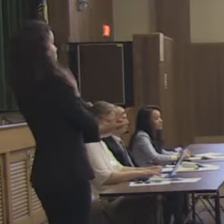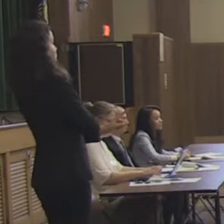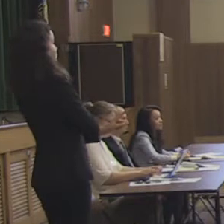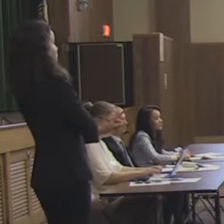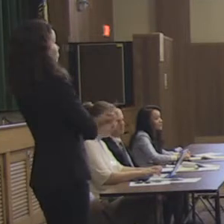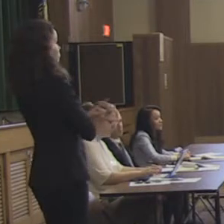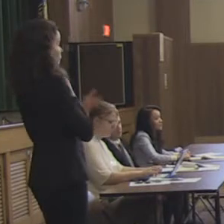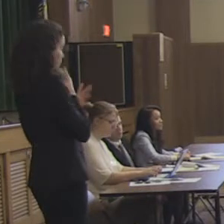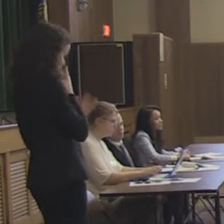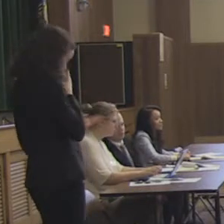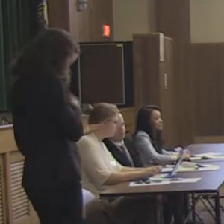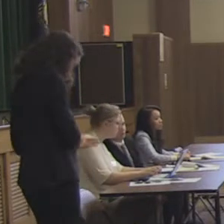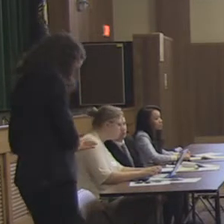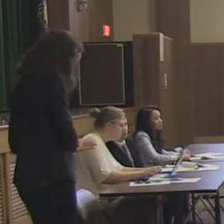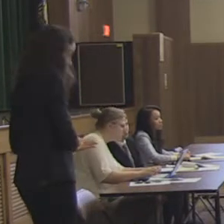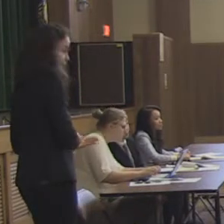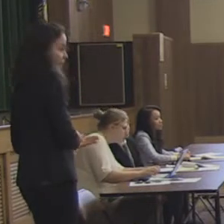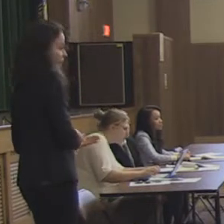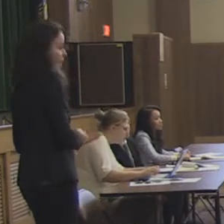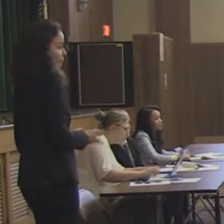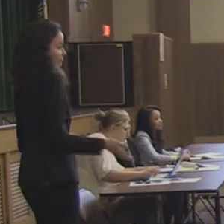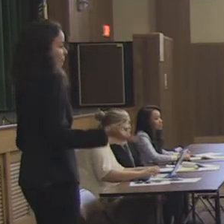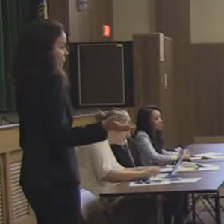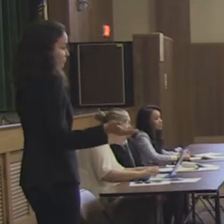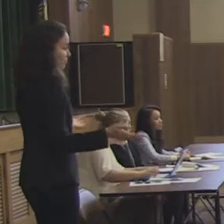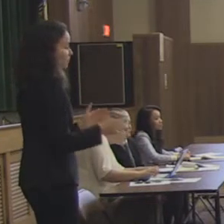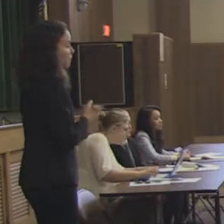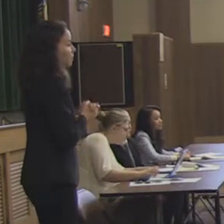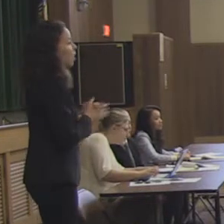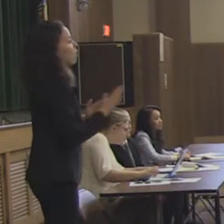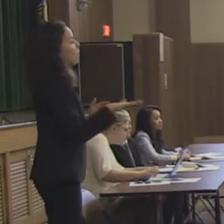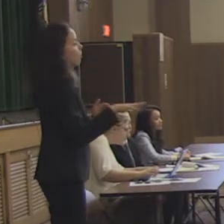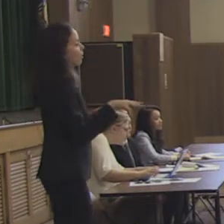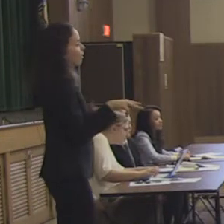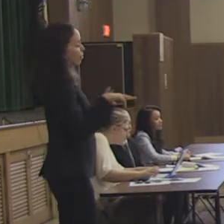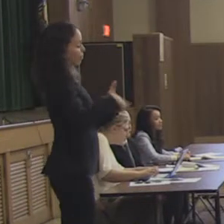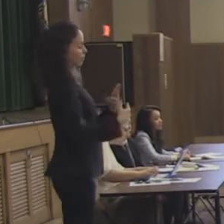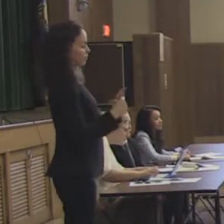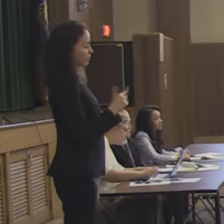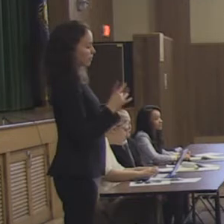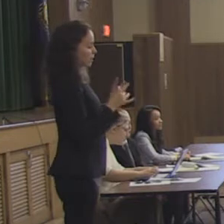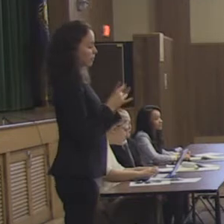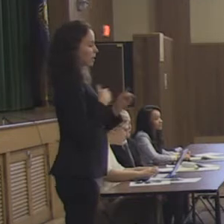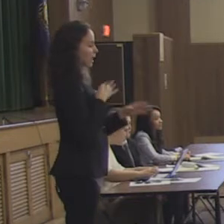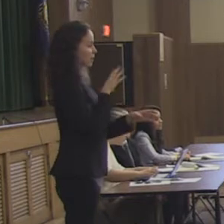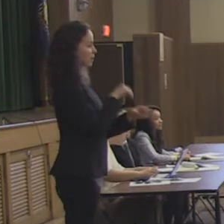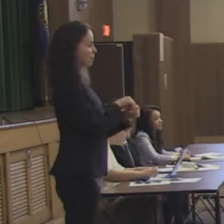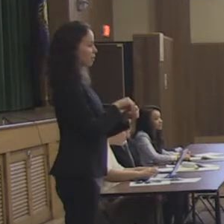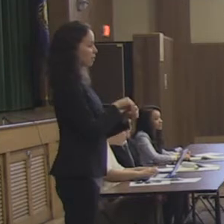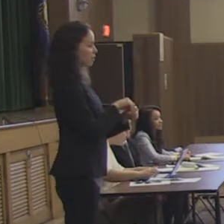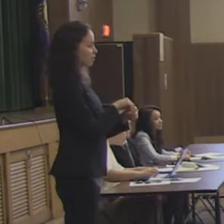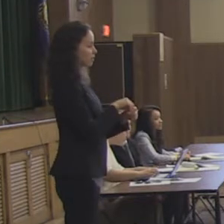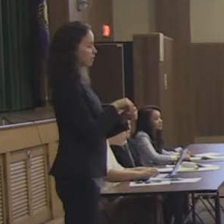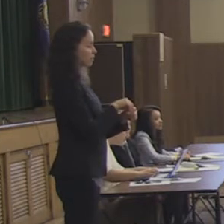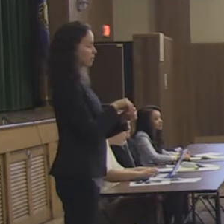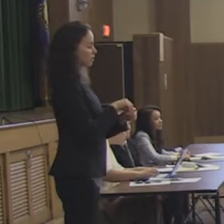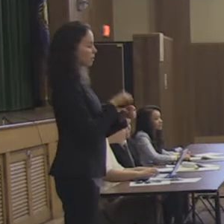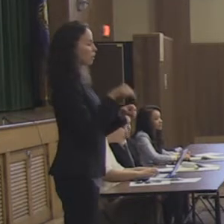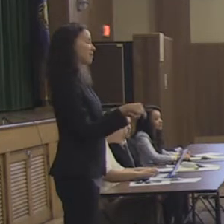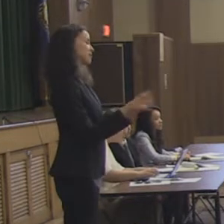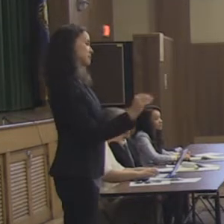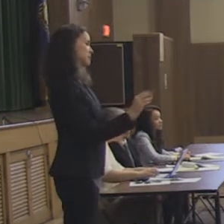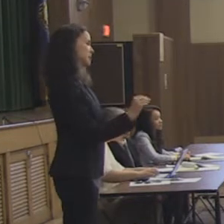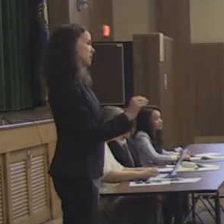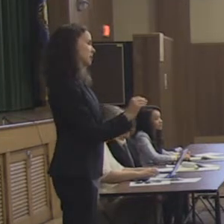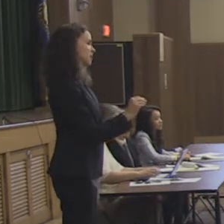solitary confinement. And a third area that really comes to mind as I am a part of the hearing today, and that is,